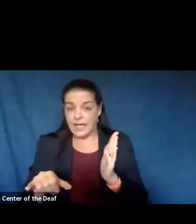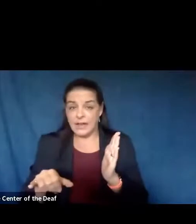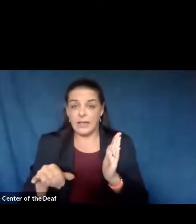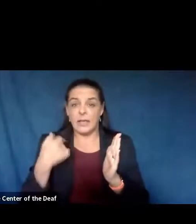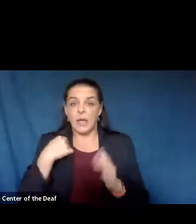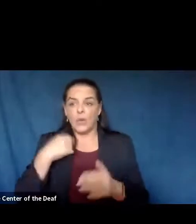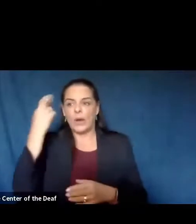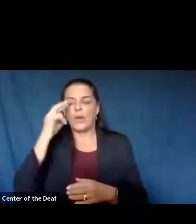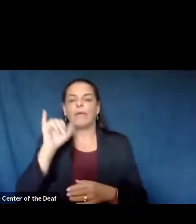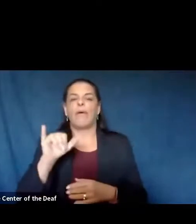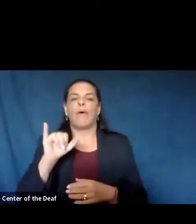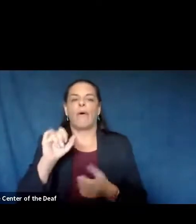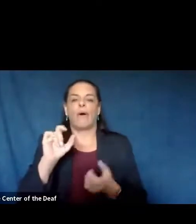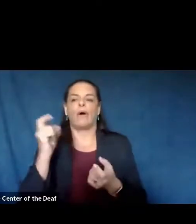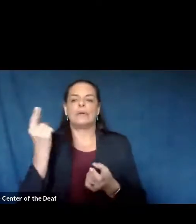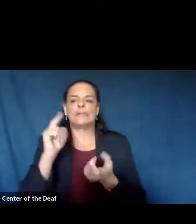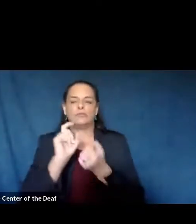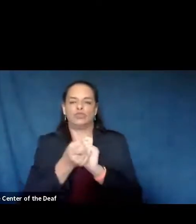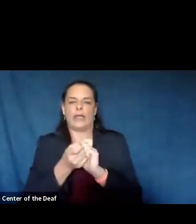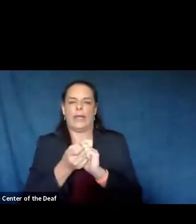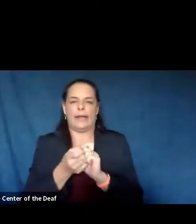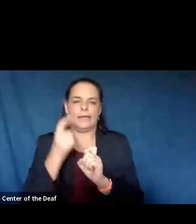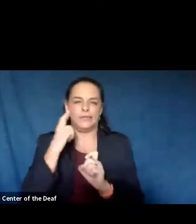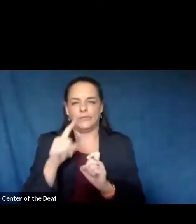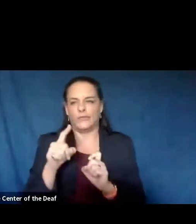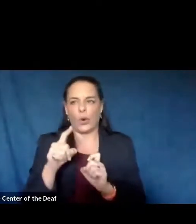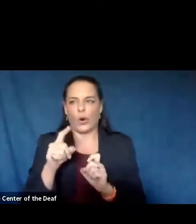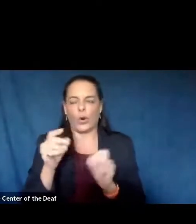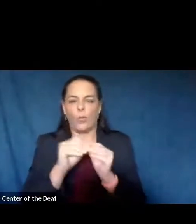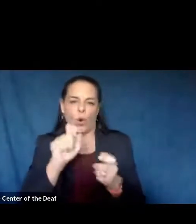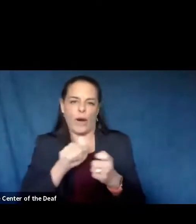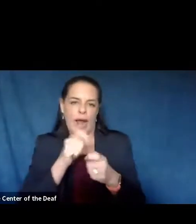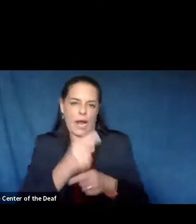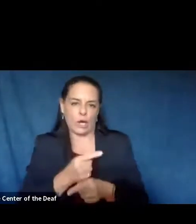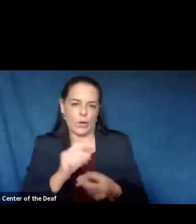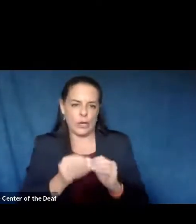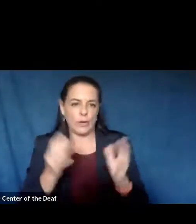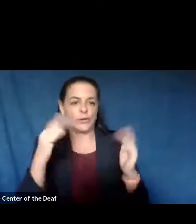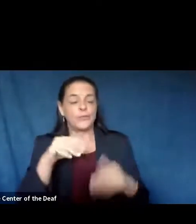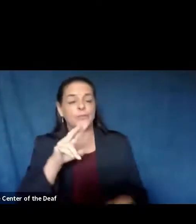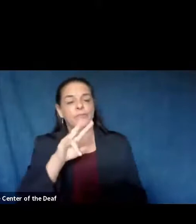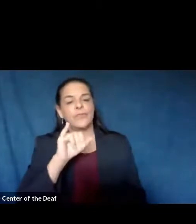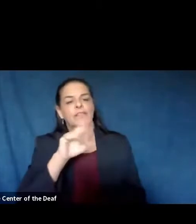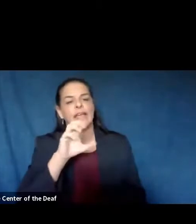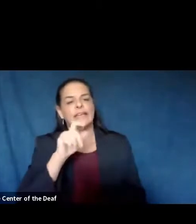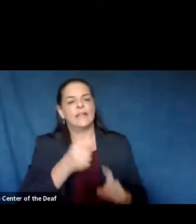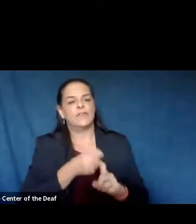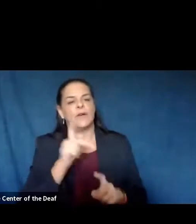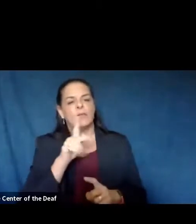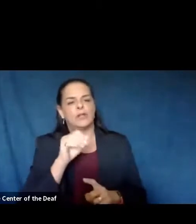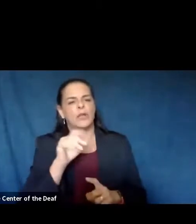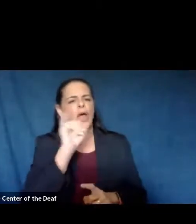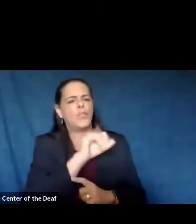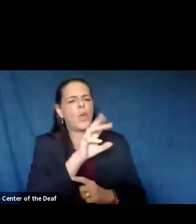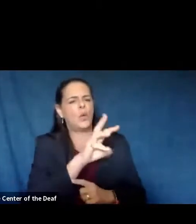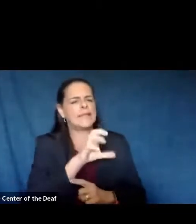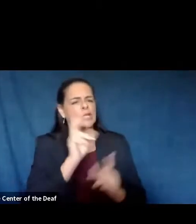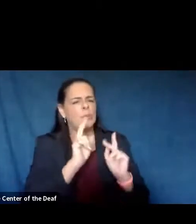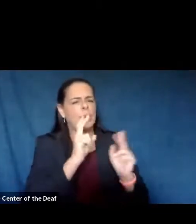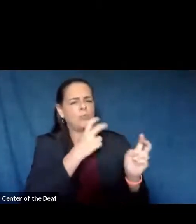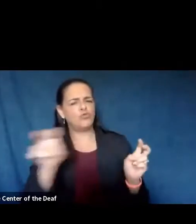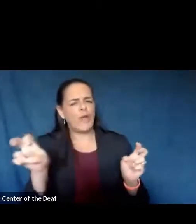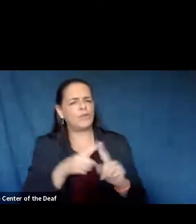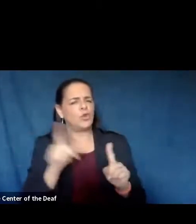was a switch in the code that we needed to use to pull the data more accurately. From Vincent with the Sentinel, where did those 600 people get